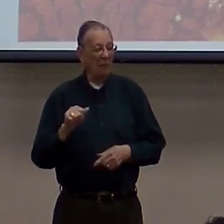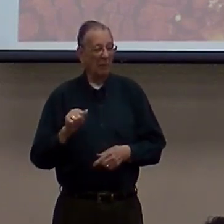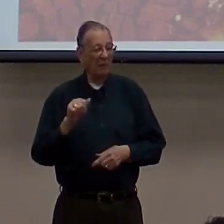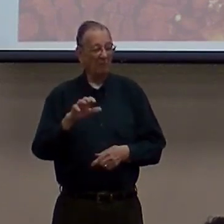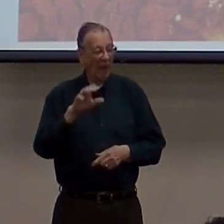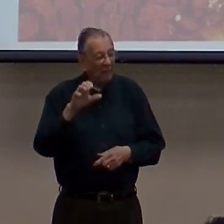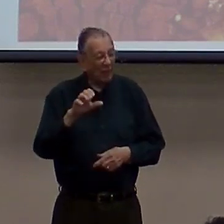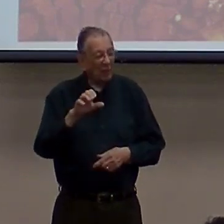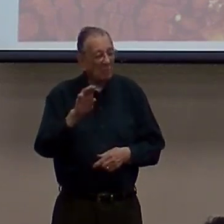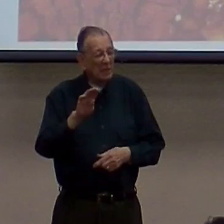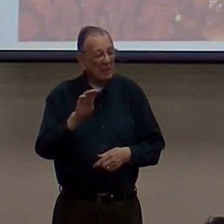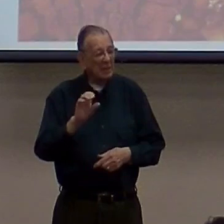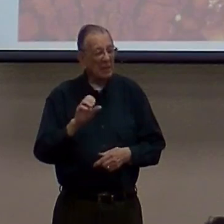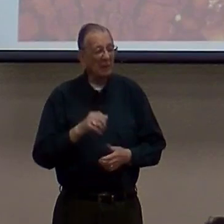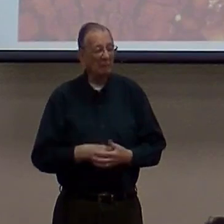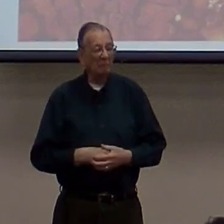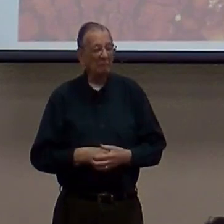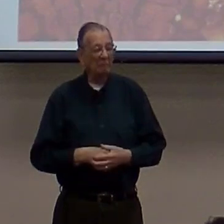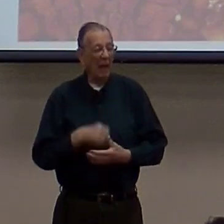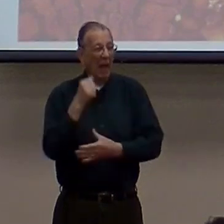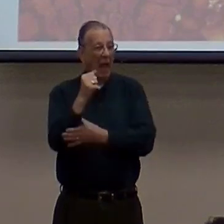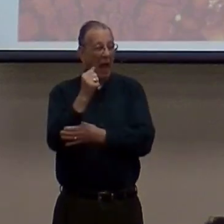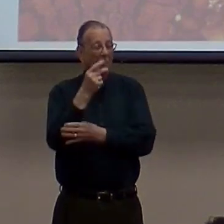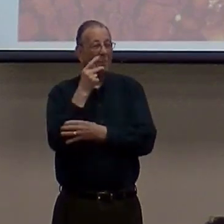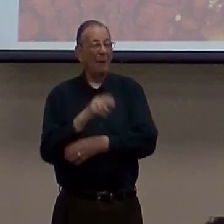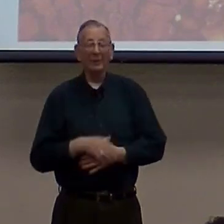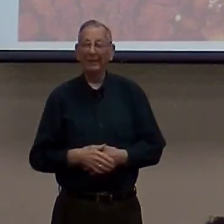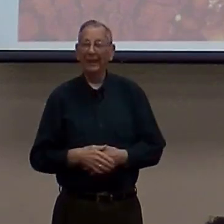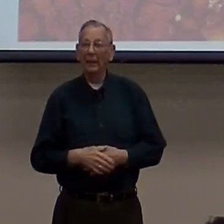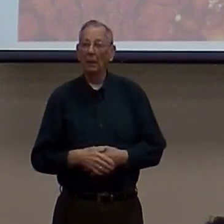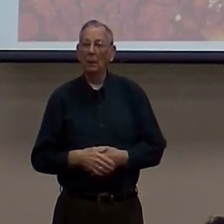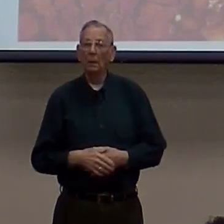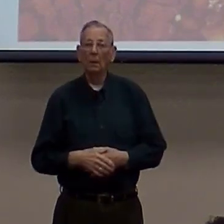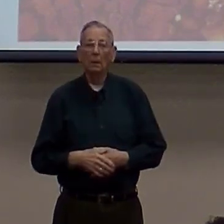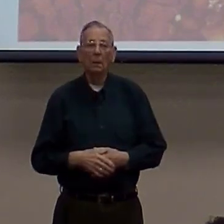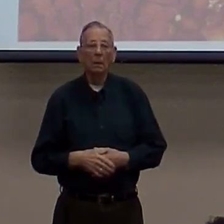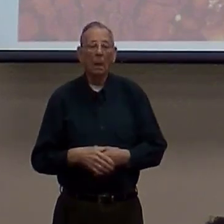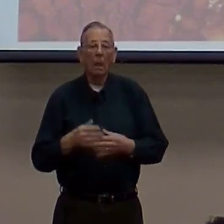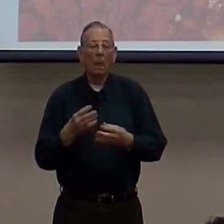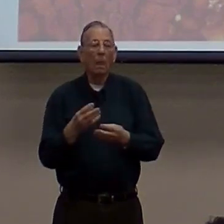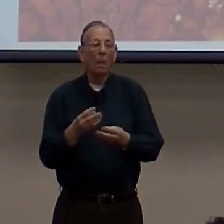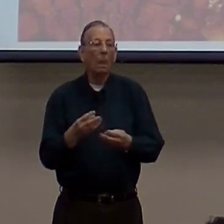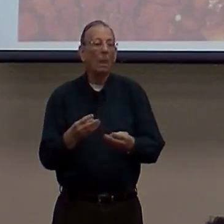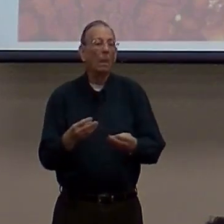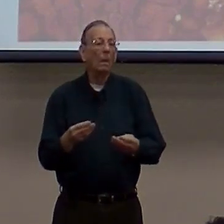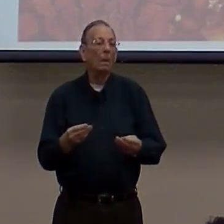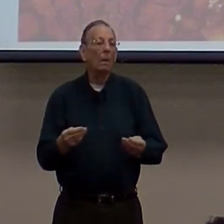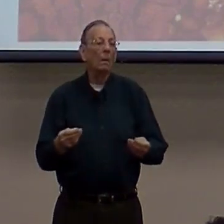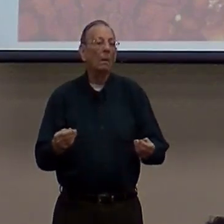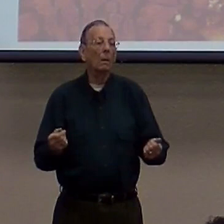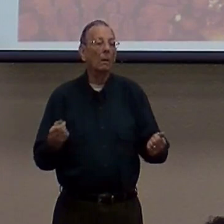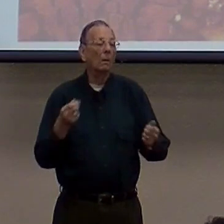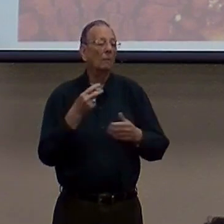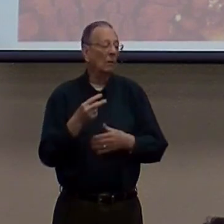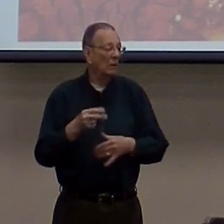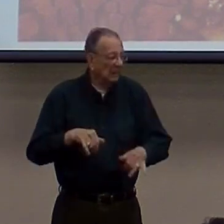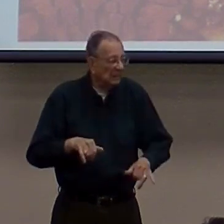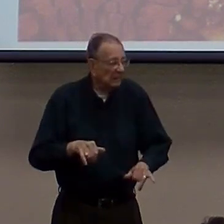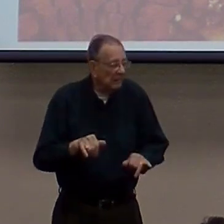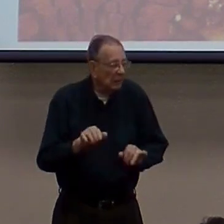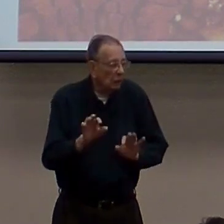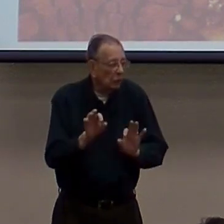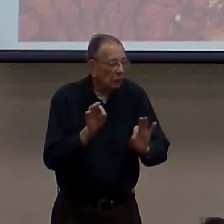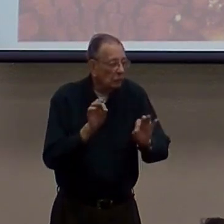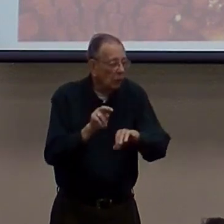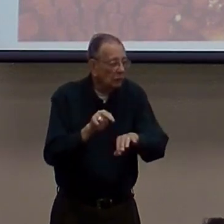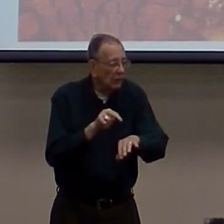500s BC. Those Abrahamic promises maybe have faded from view. Are they still the chosen nation as